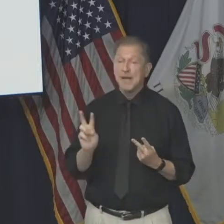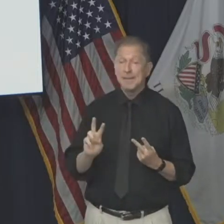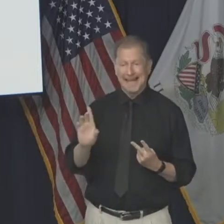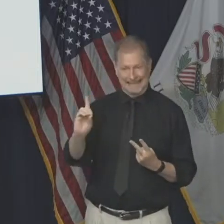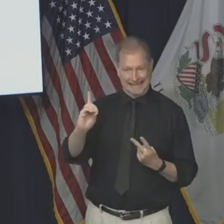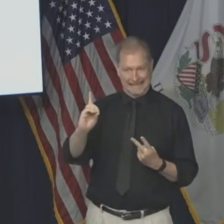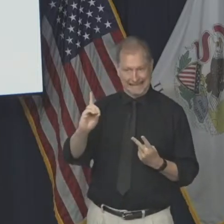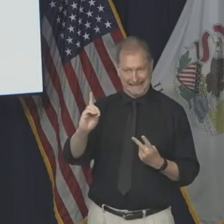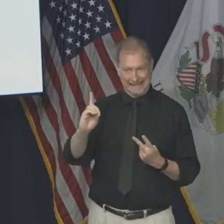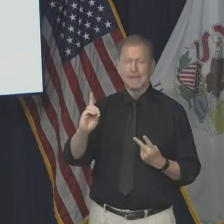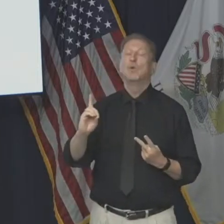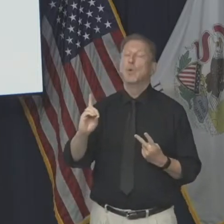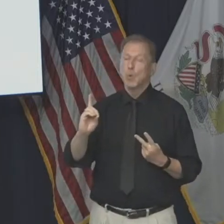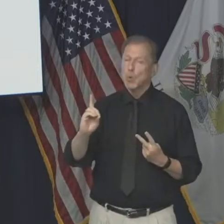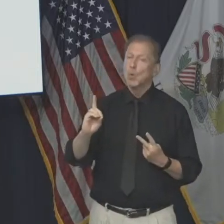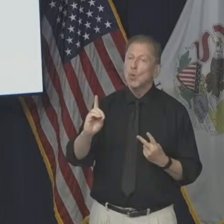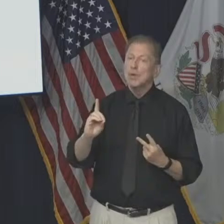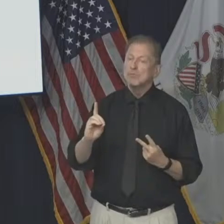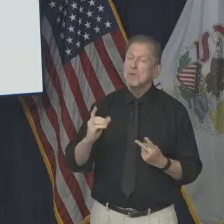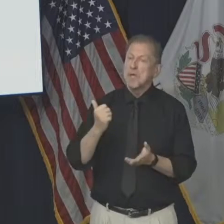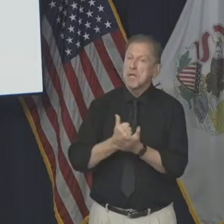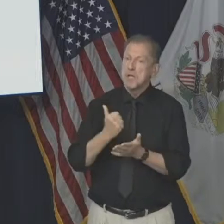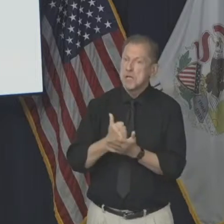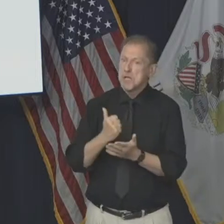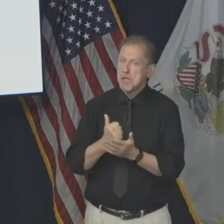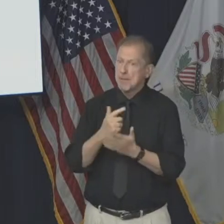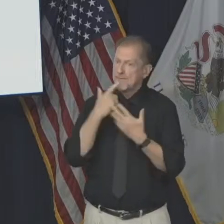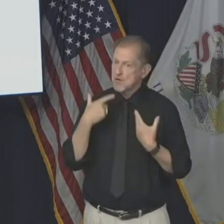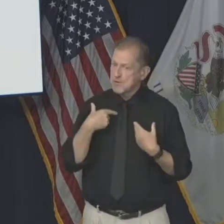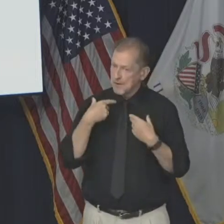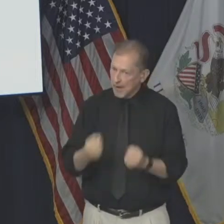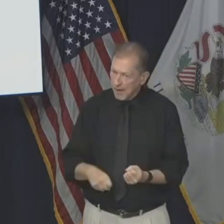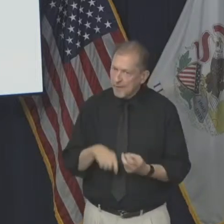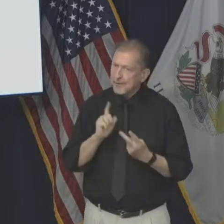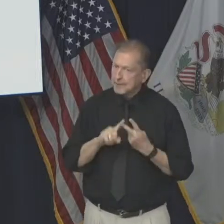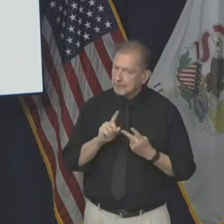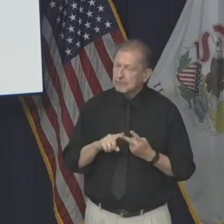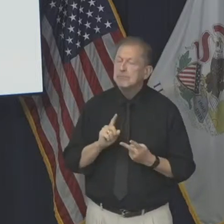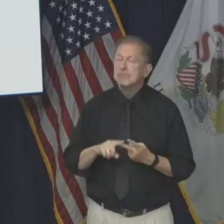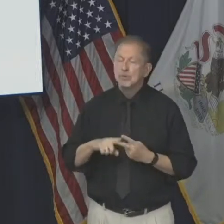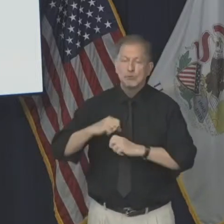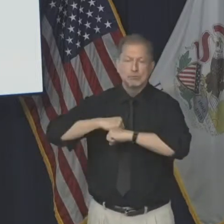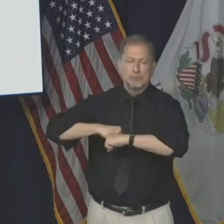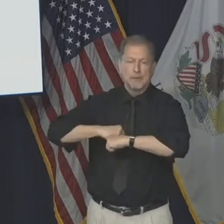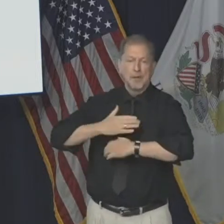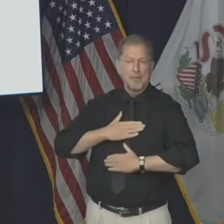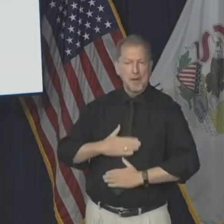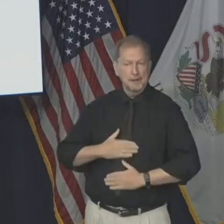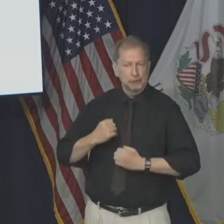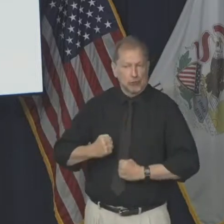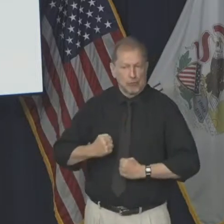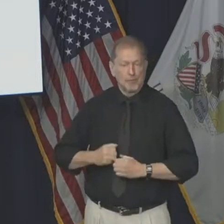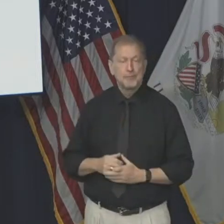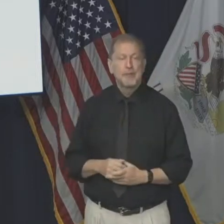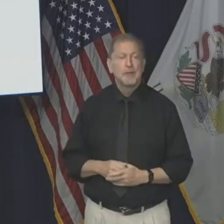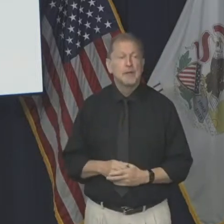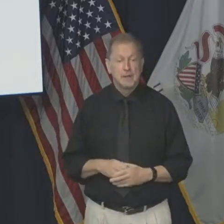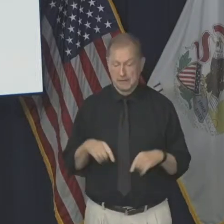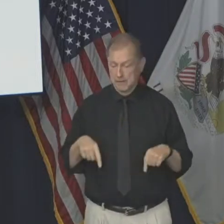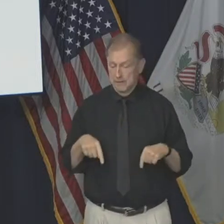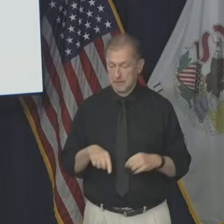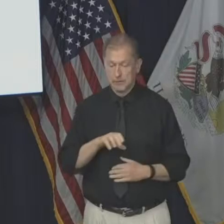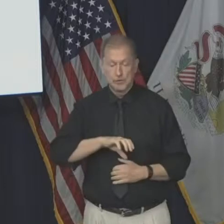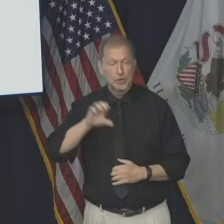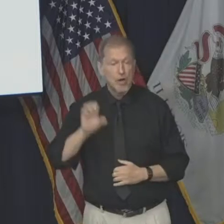also an important adjunct in terms of promoting immunity. And living in Chicago, where we might